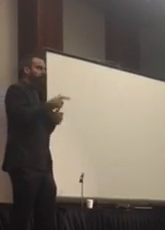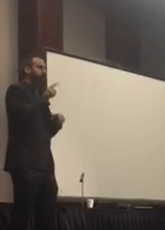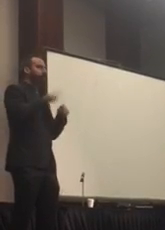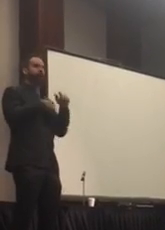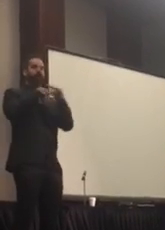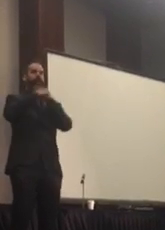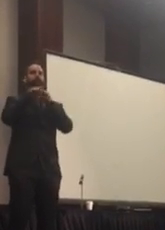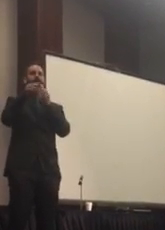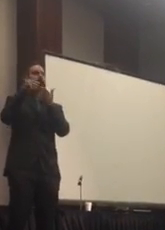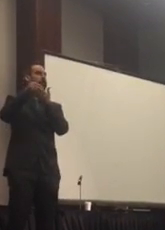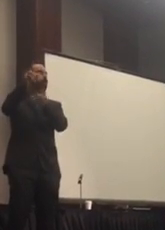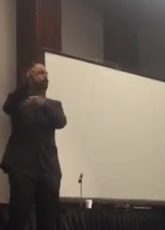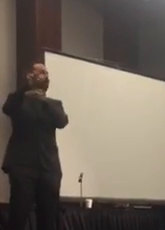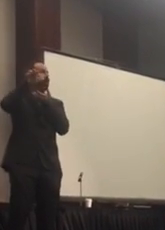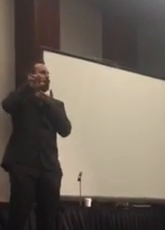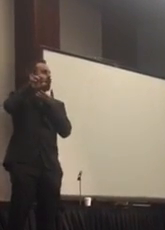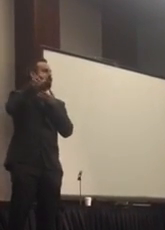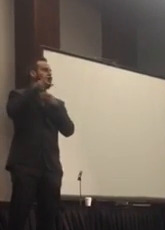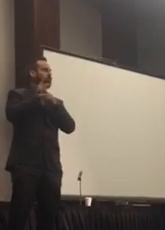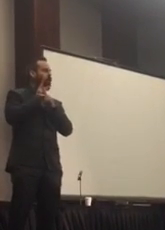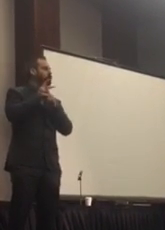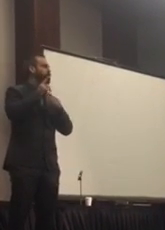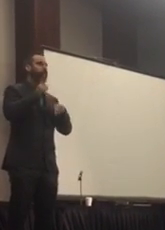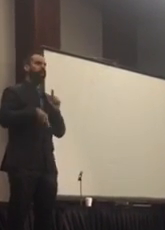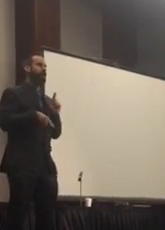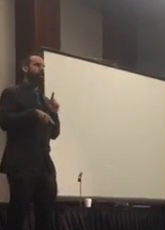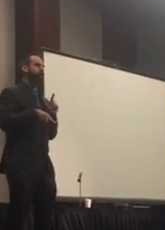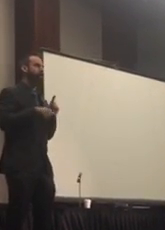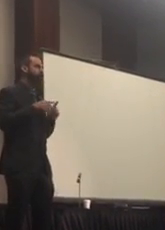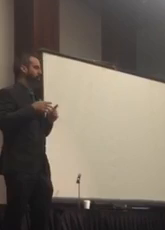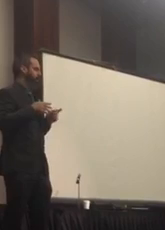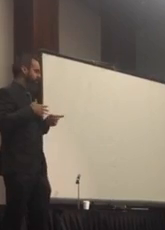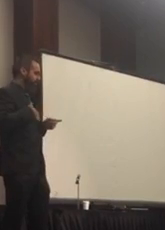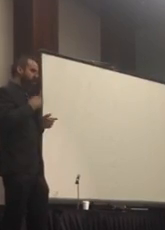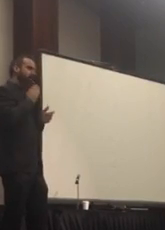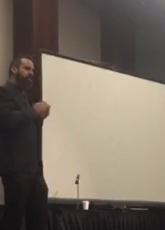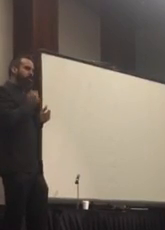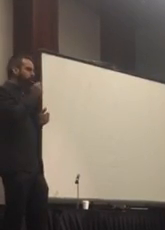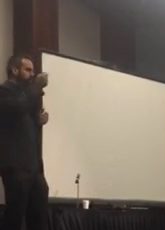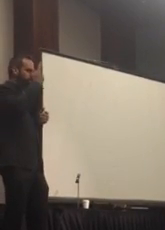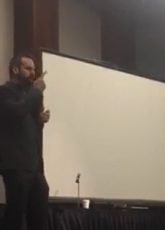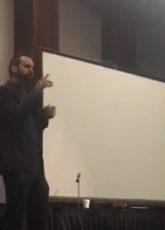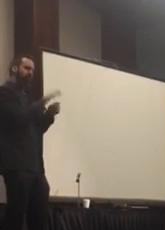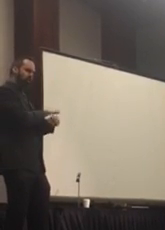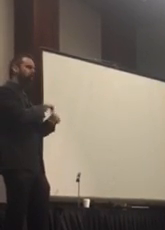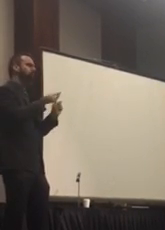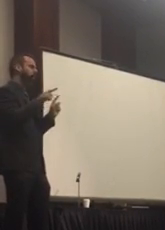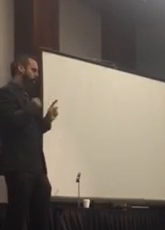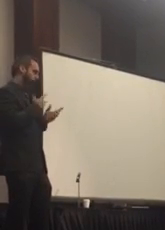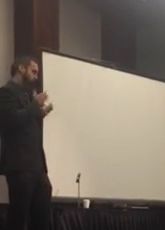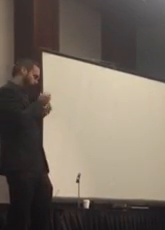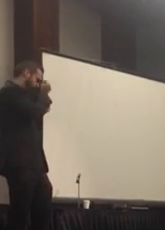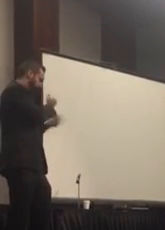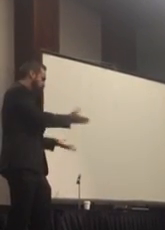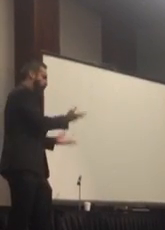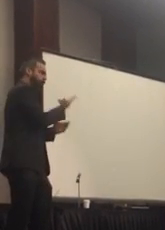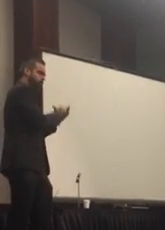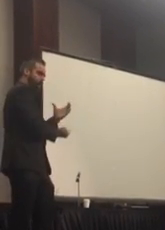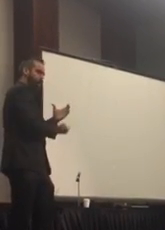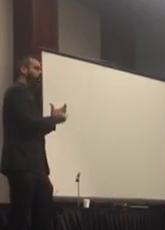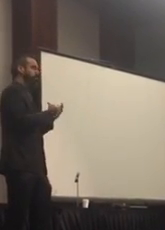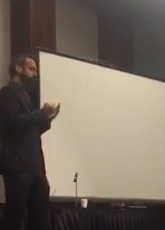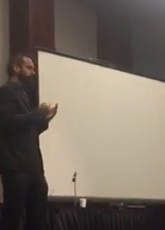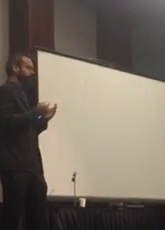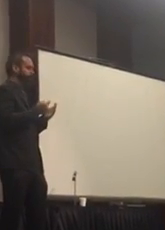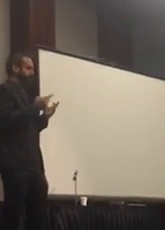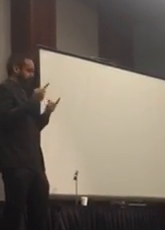capital. And then I explained the part that my daughter didn't understand, apparently, but I wanted her to know, and both of them to know, was that it wasn't just what was